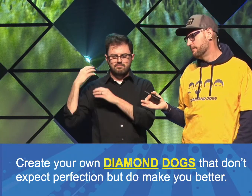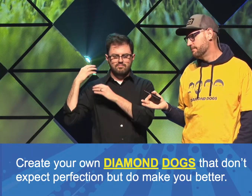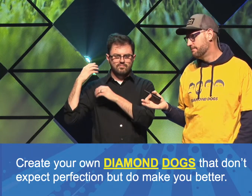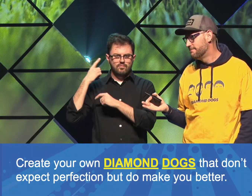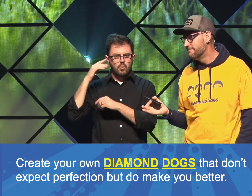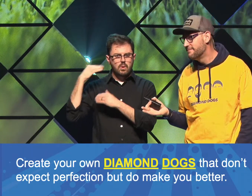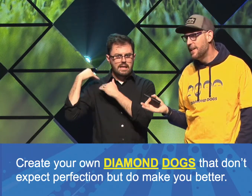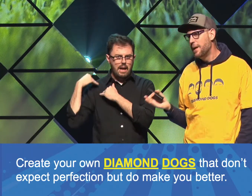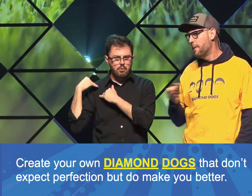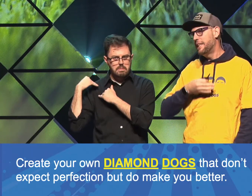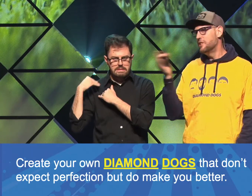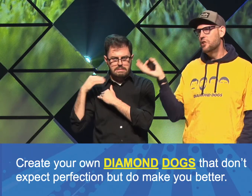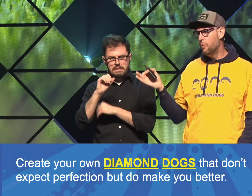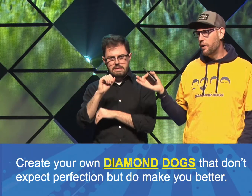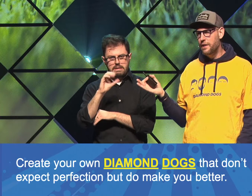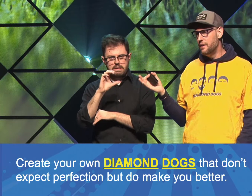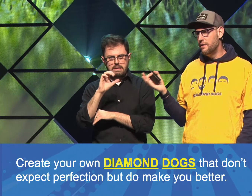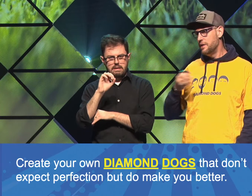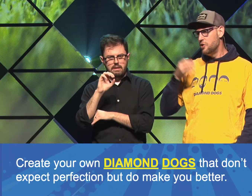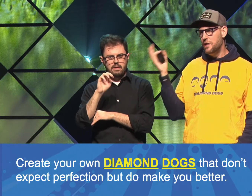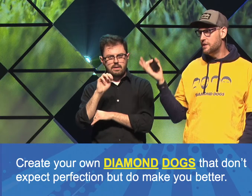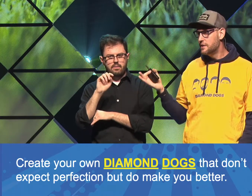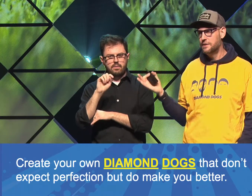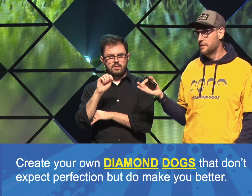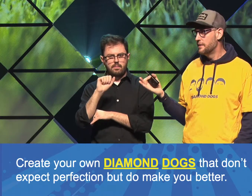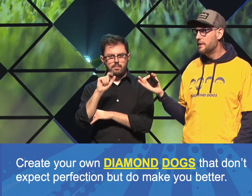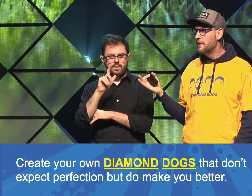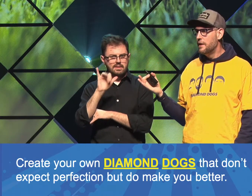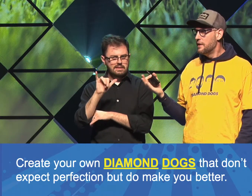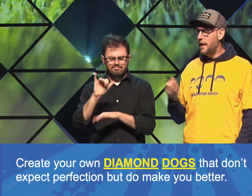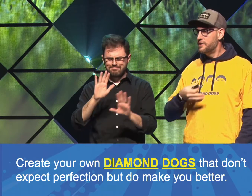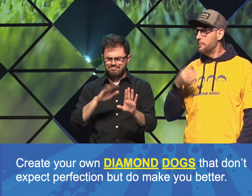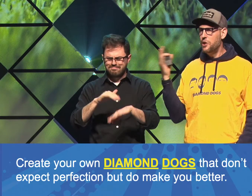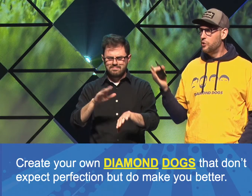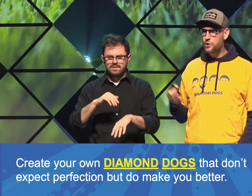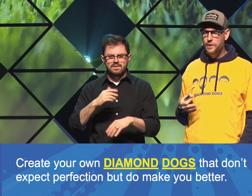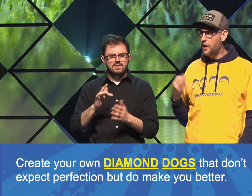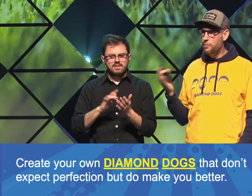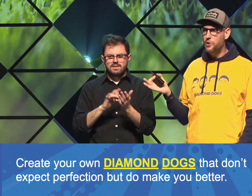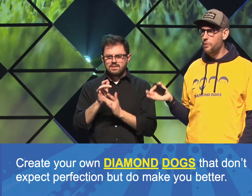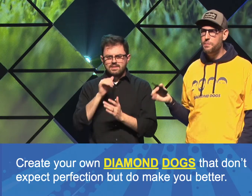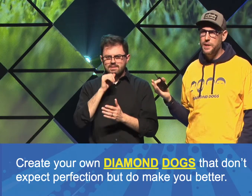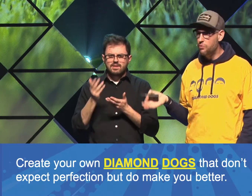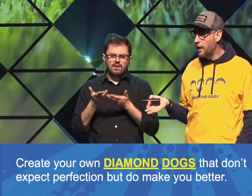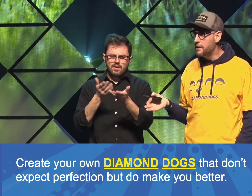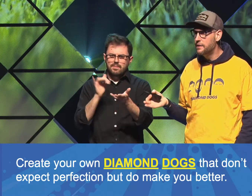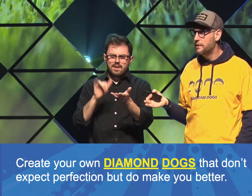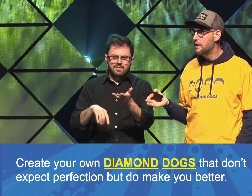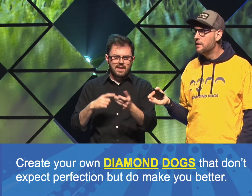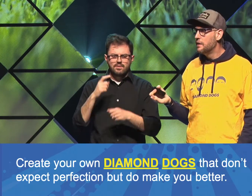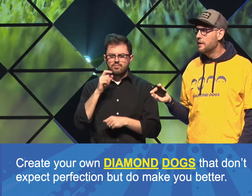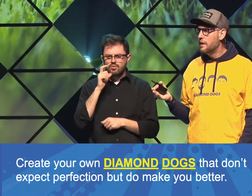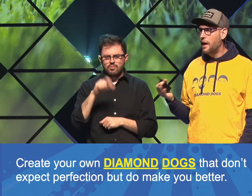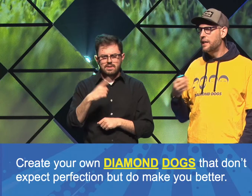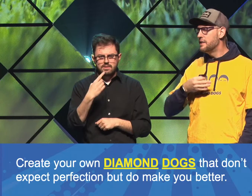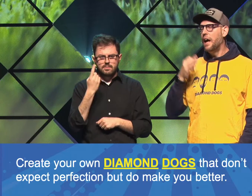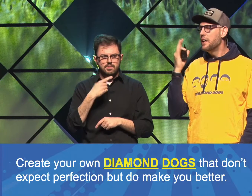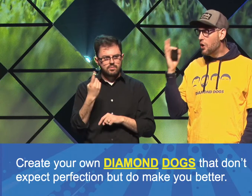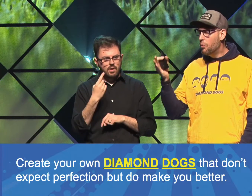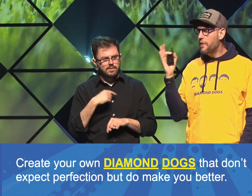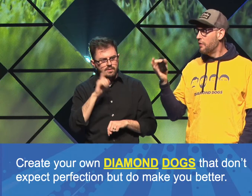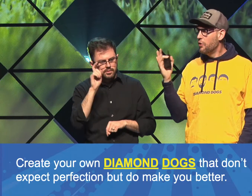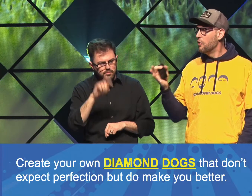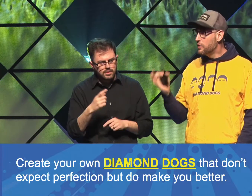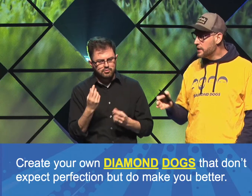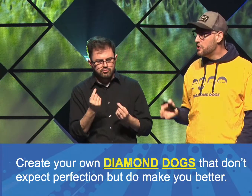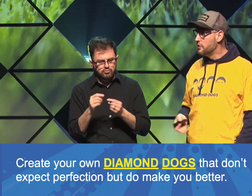often, but that's nowhere in Jesus, to have somebody who holds you accountable to always being right. I know